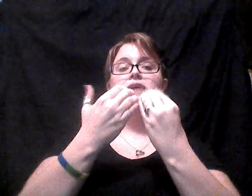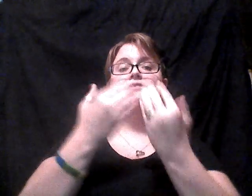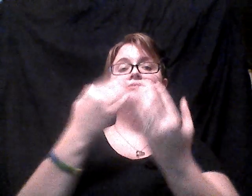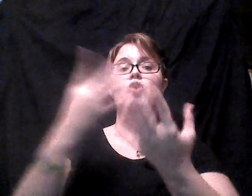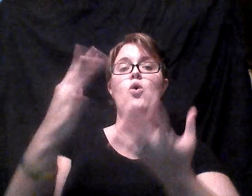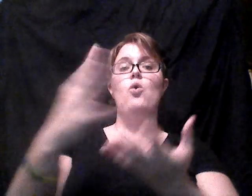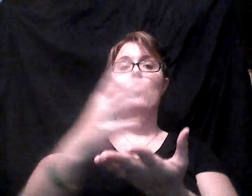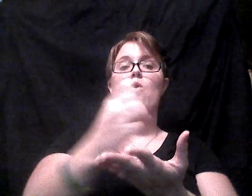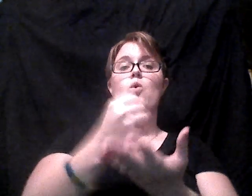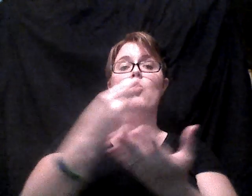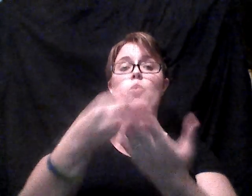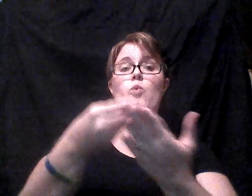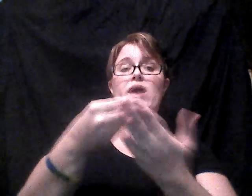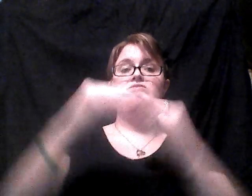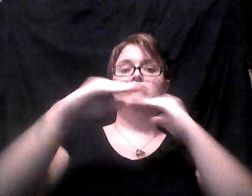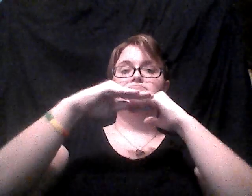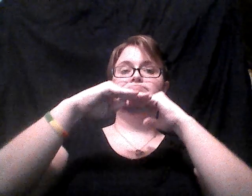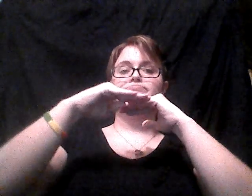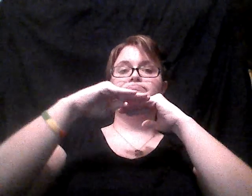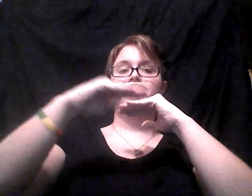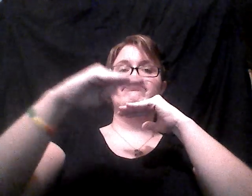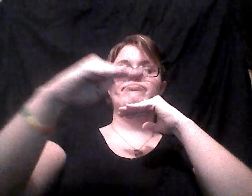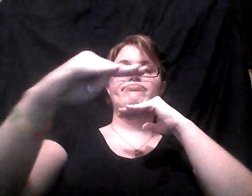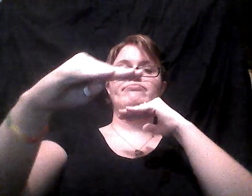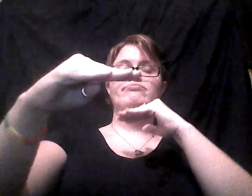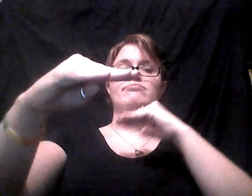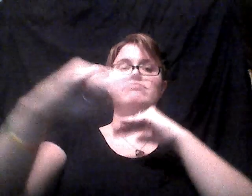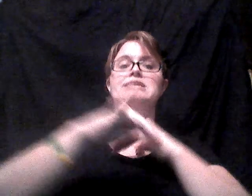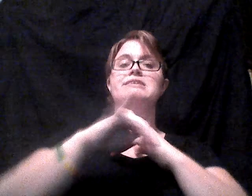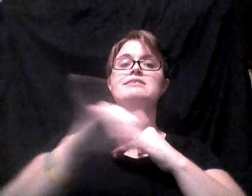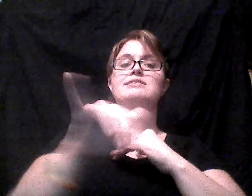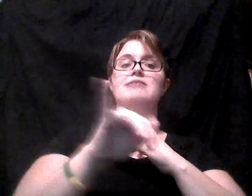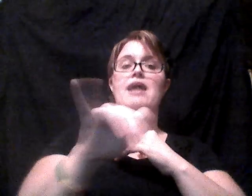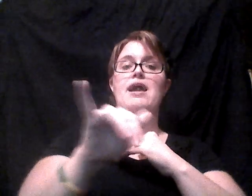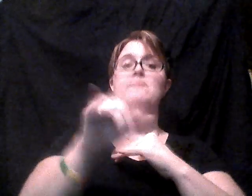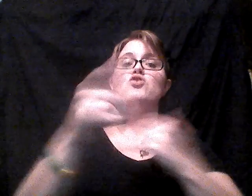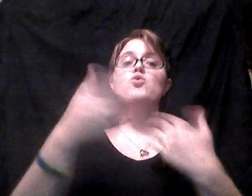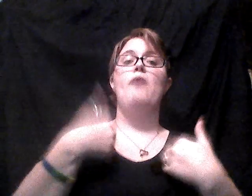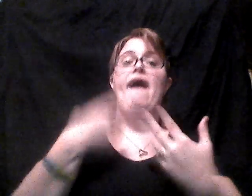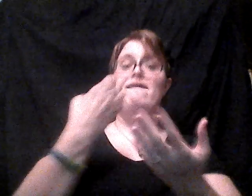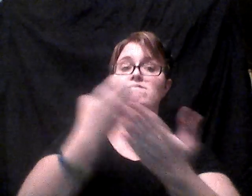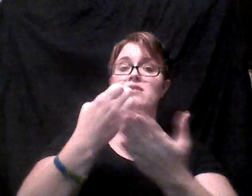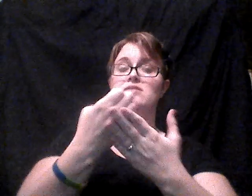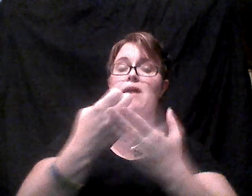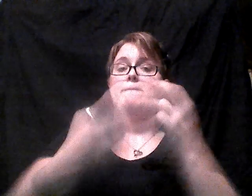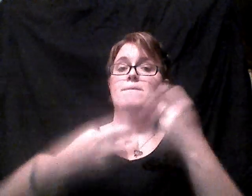same. You have economic problems that are being sowed when that happens. When you pay me the same